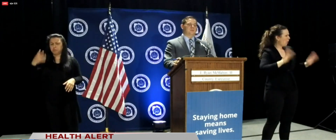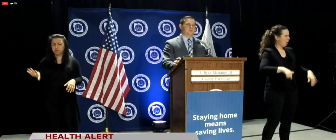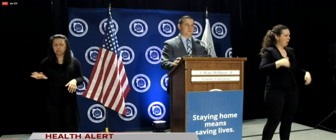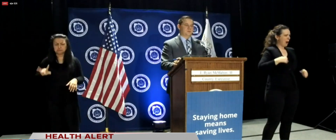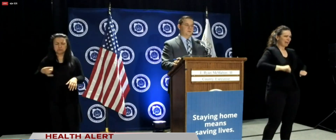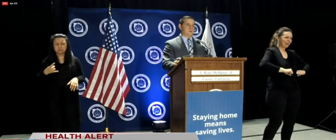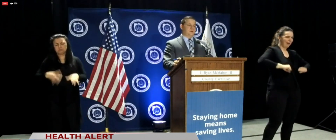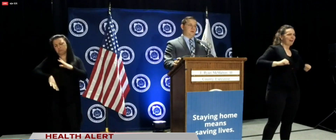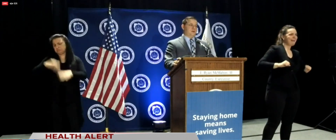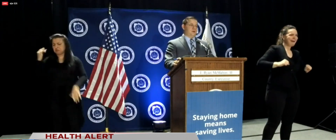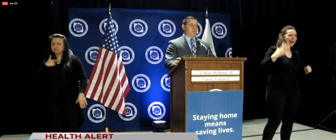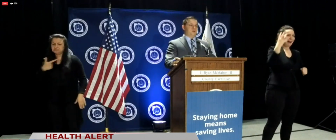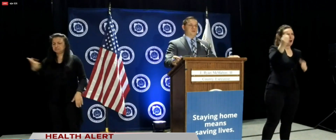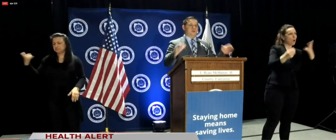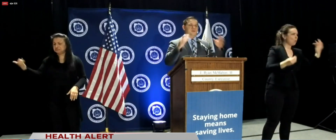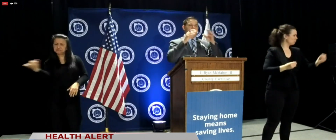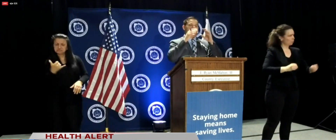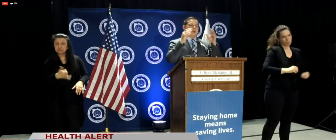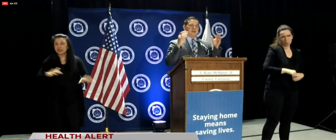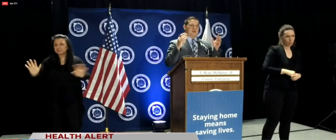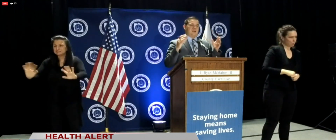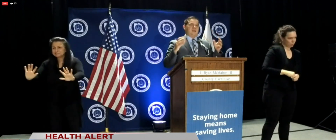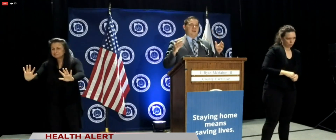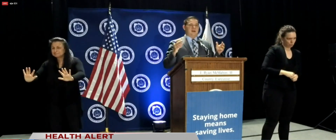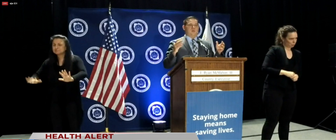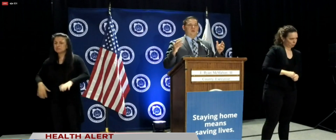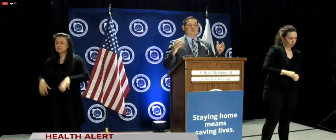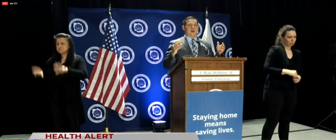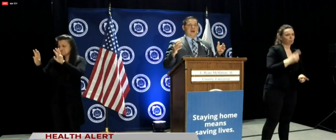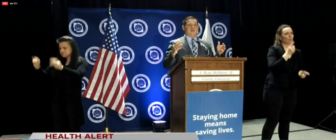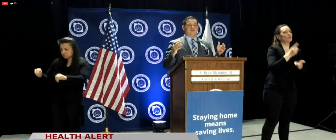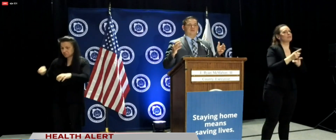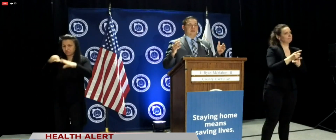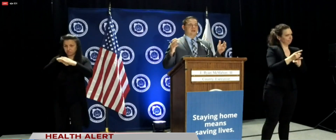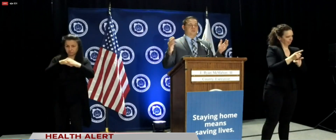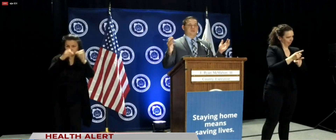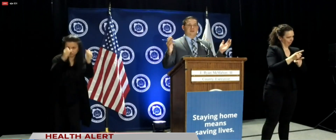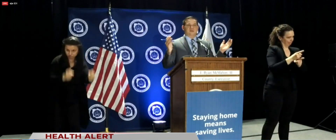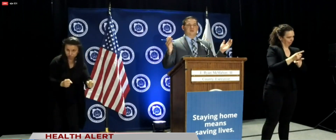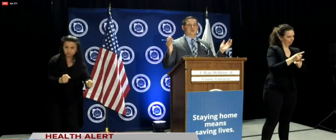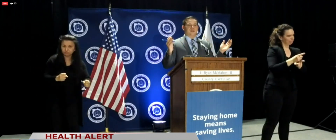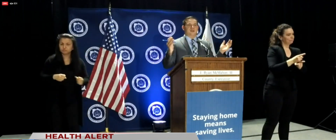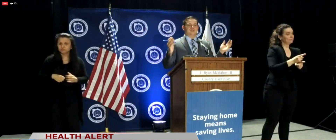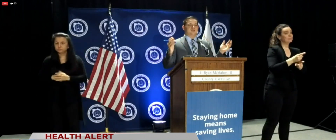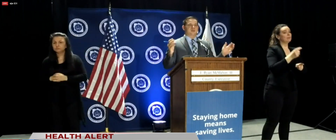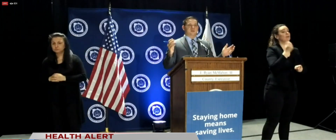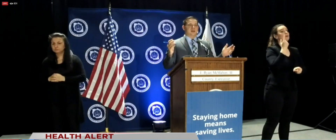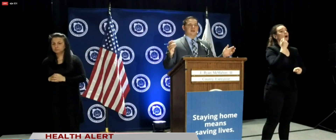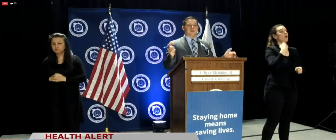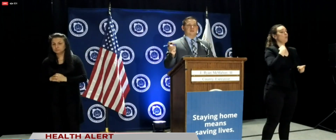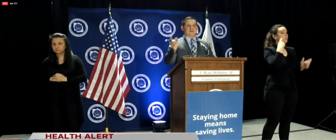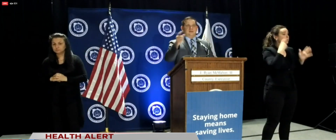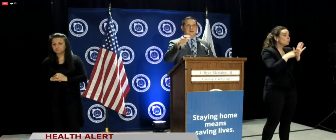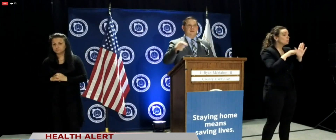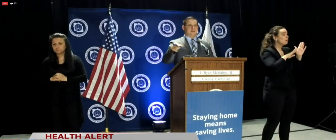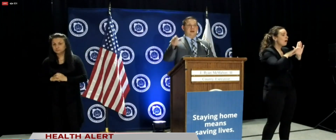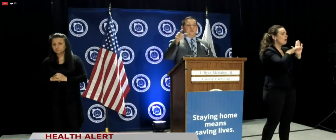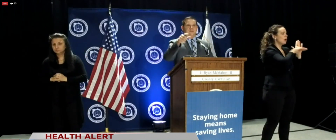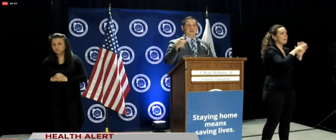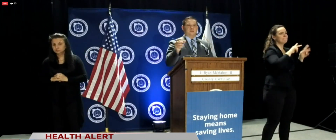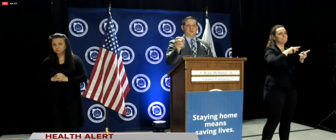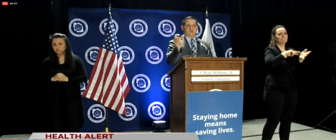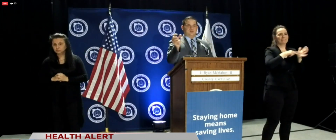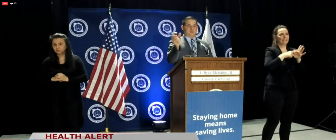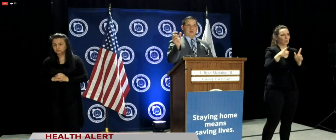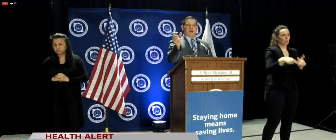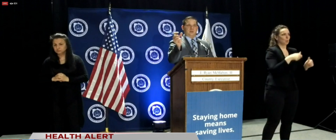through the prism of the state. When you have 90% or so of the cases in the state and the